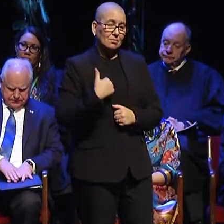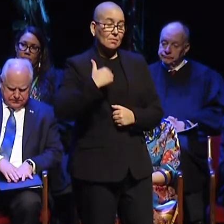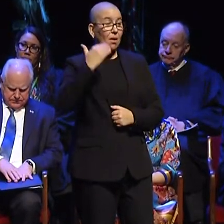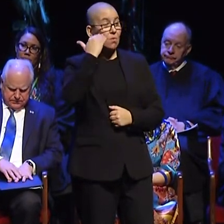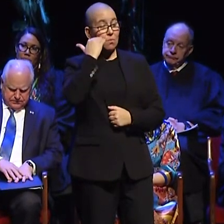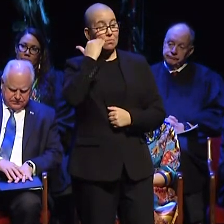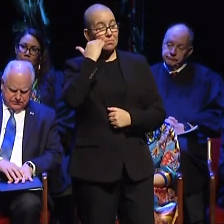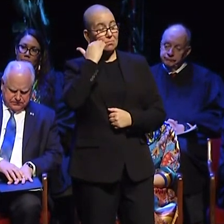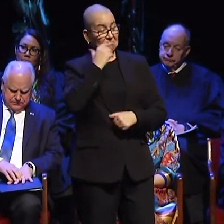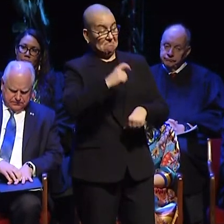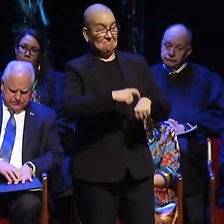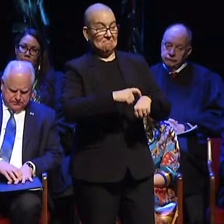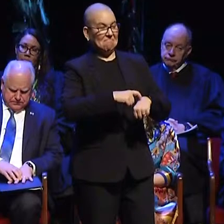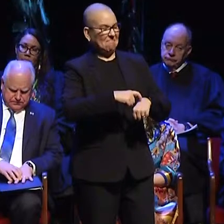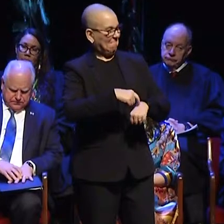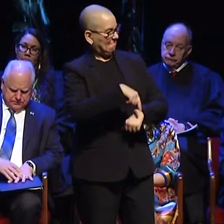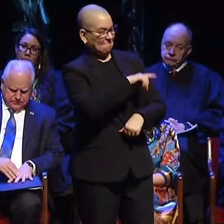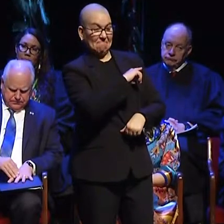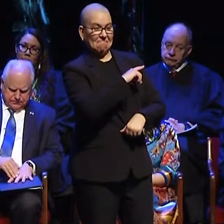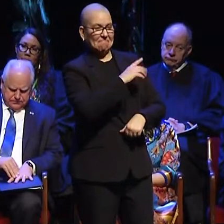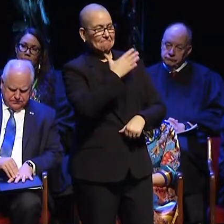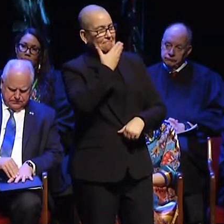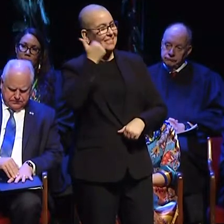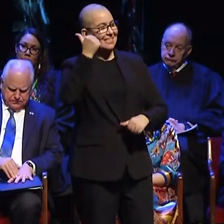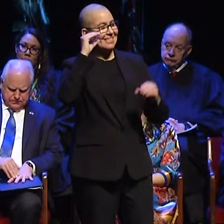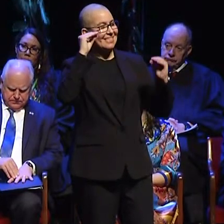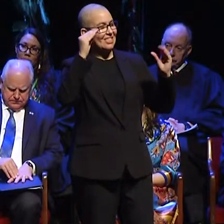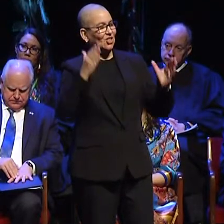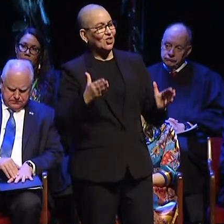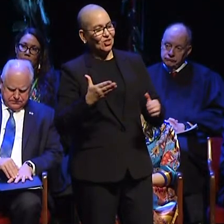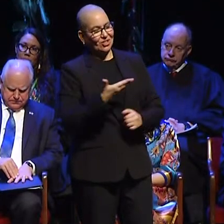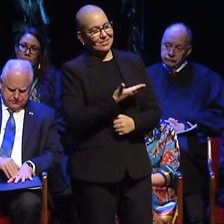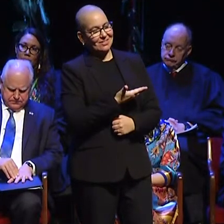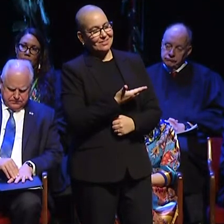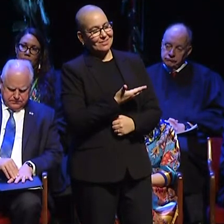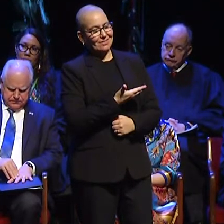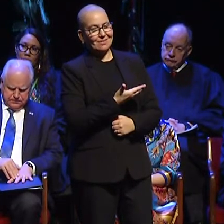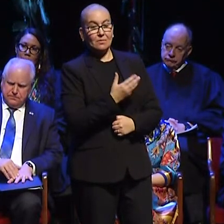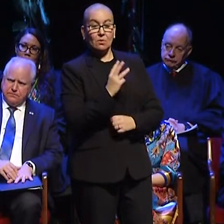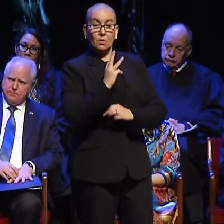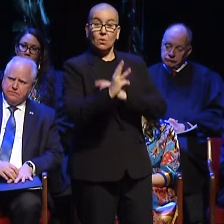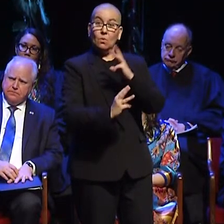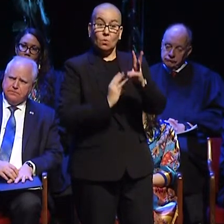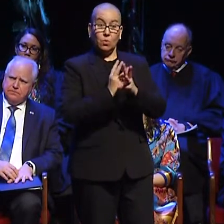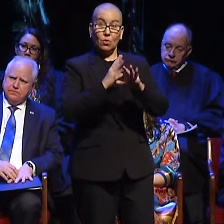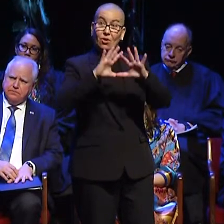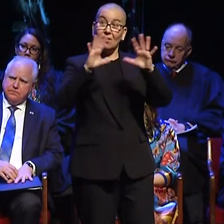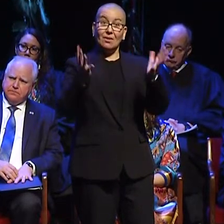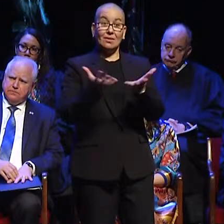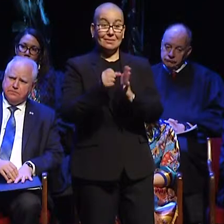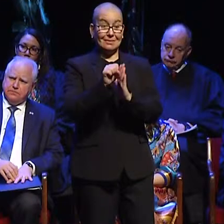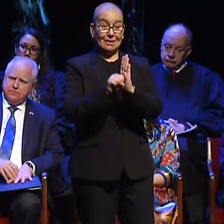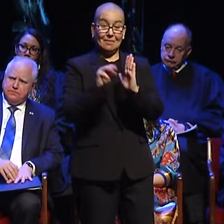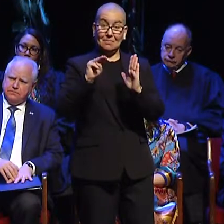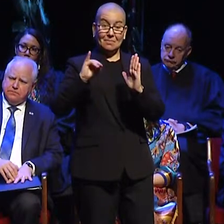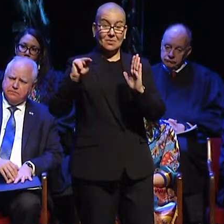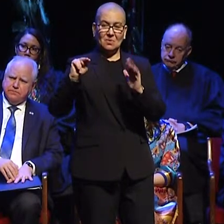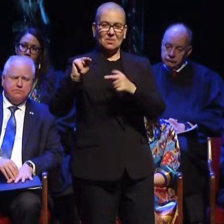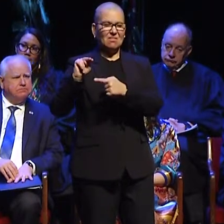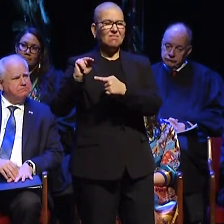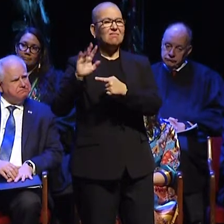teacher. To know that the world and the state of Minnesota is the best